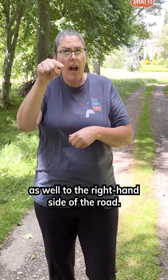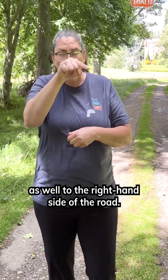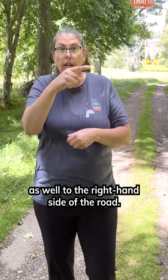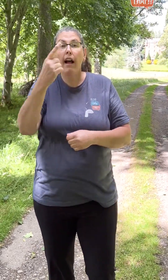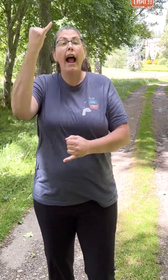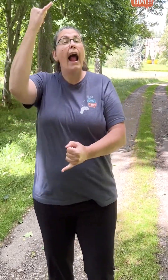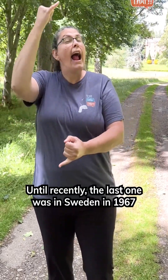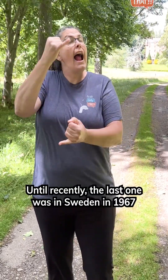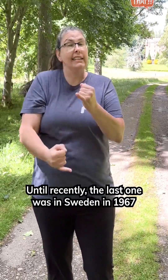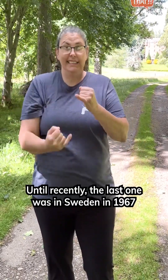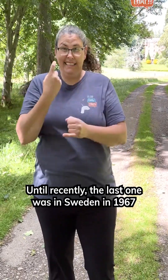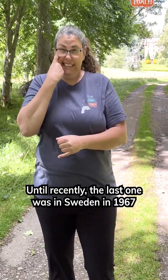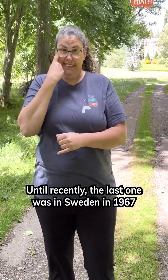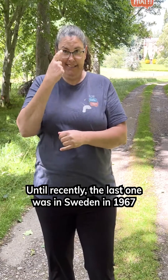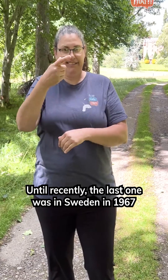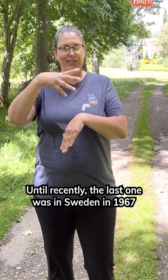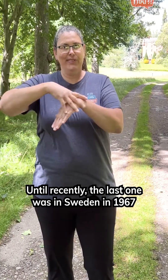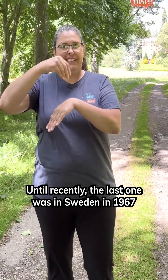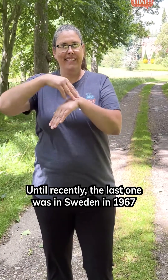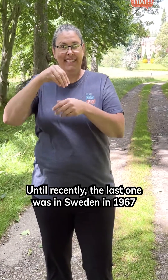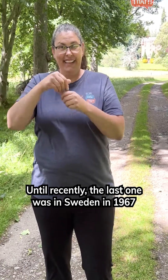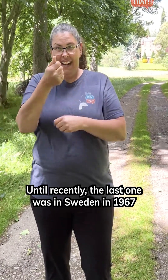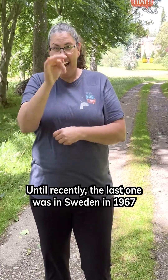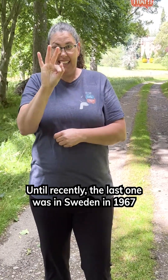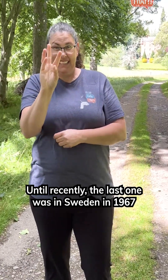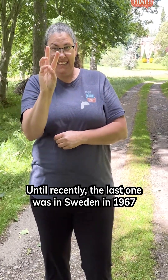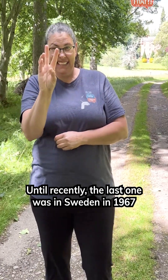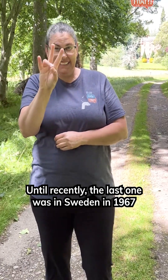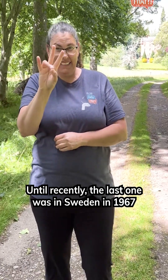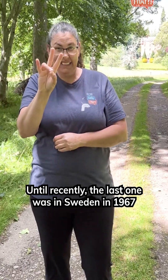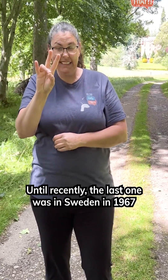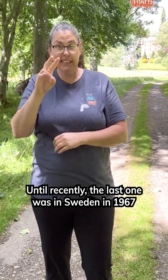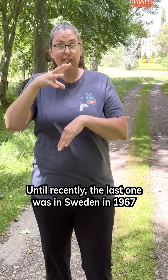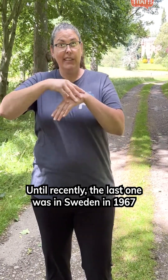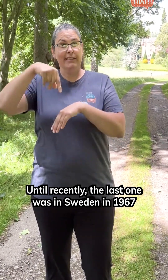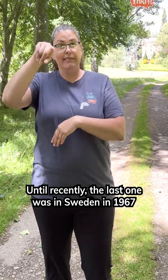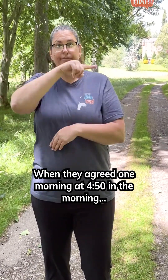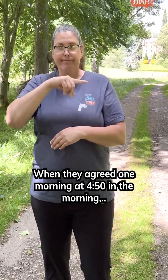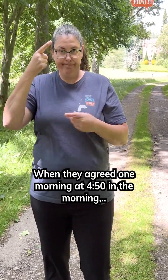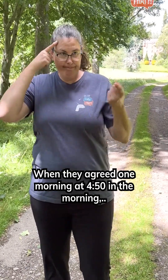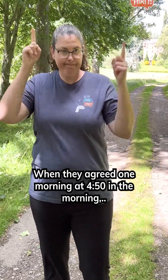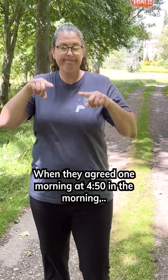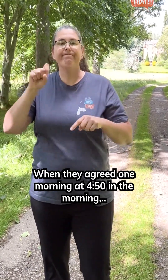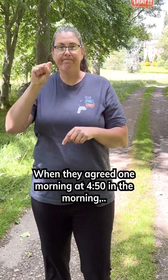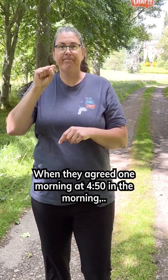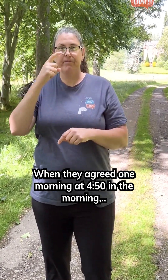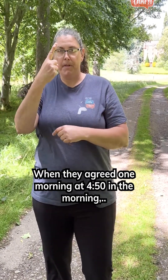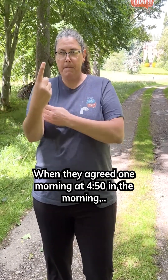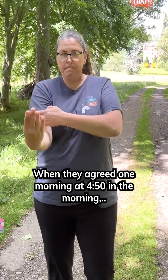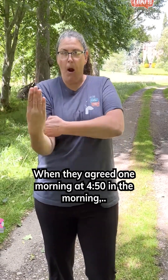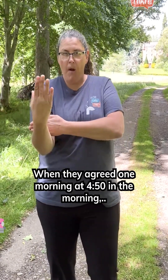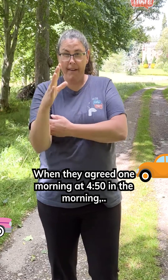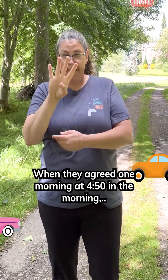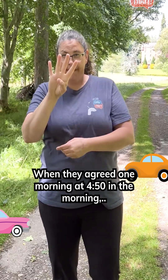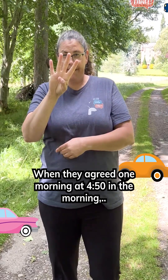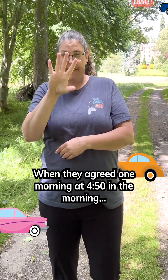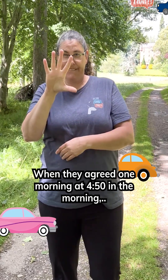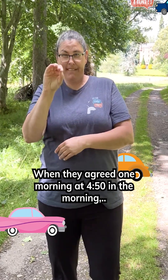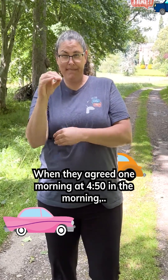the road until recently. The last one was in Sweden in 1967 when they agreed one morning at 4:50 in the